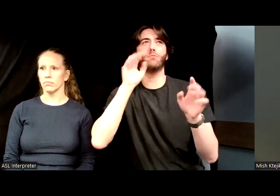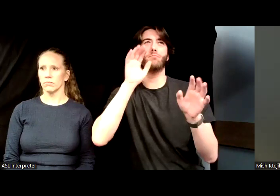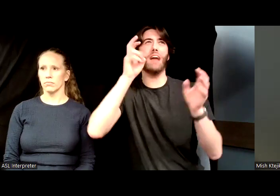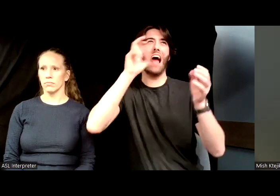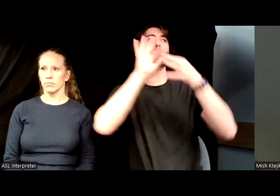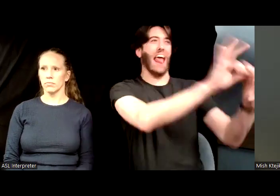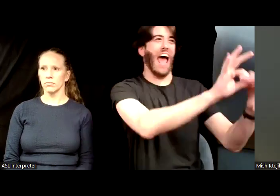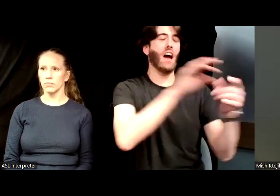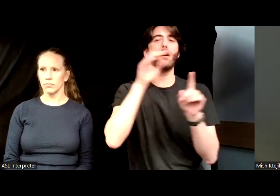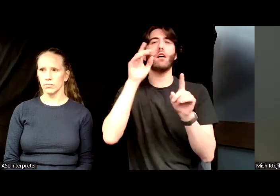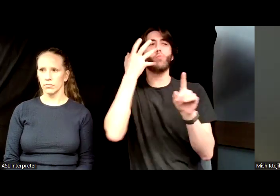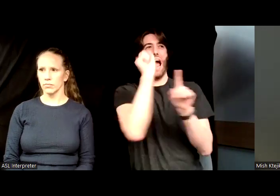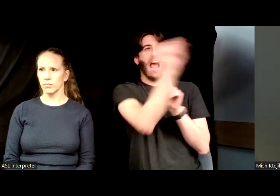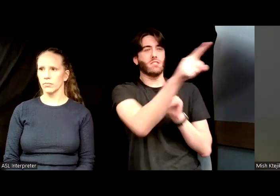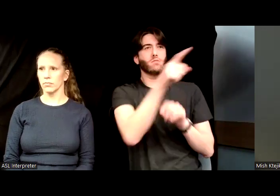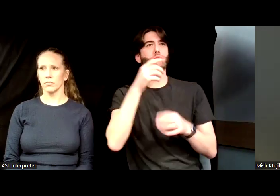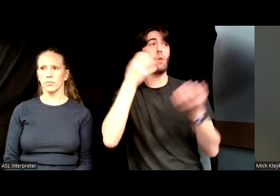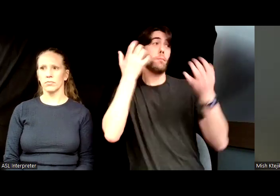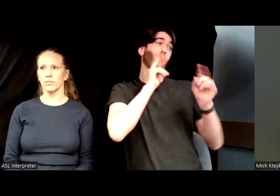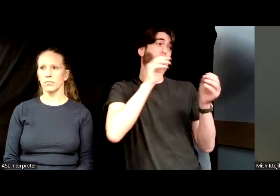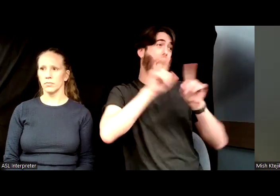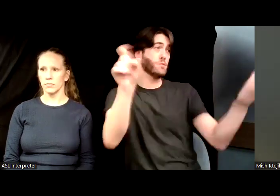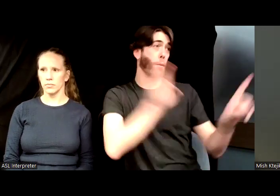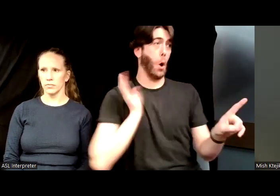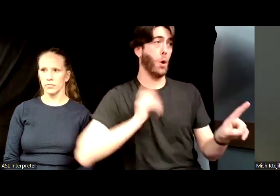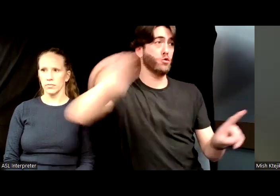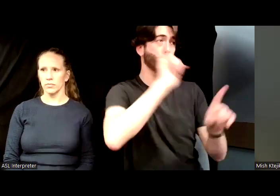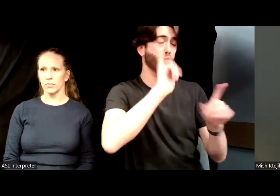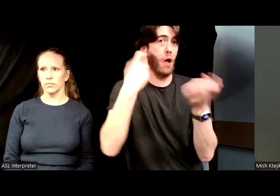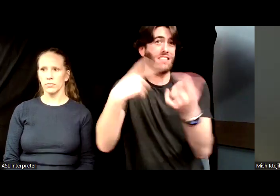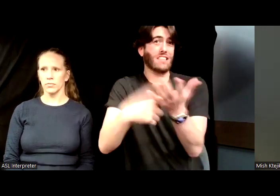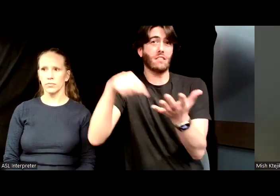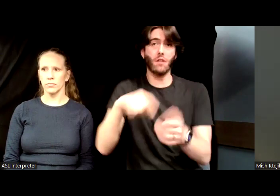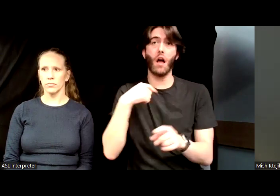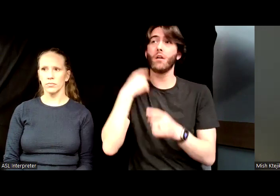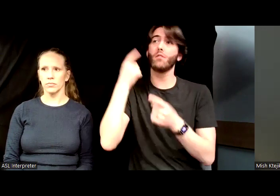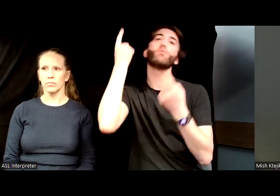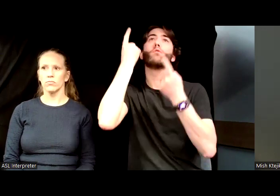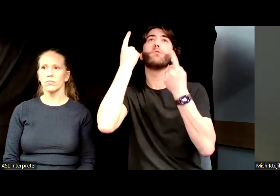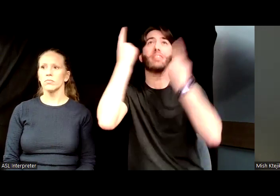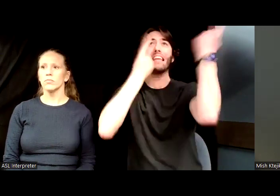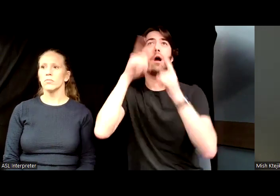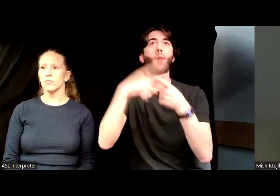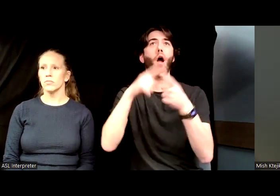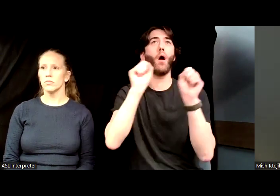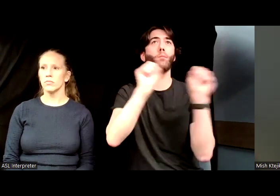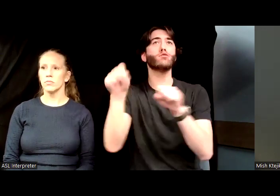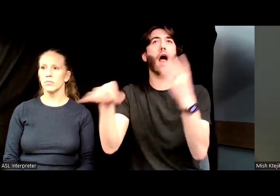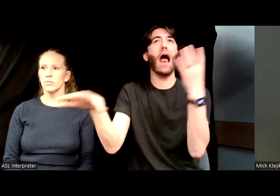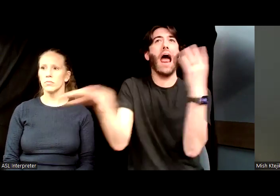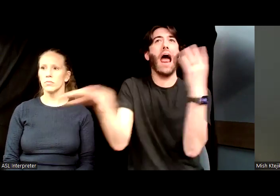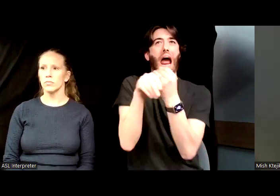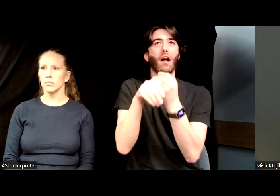I don't mean to start a new slide, but it is related, so I wanted to ask, or maybe I should check in with the board as well.